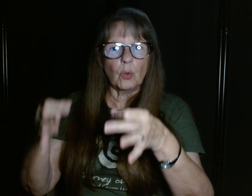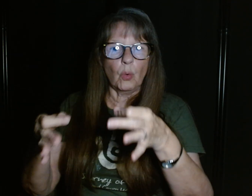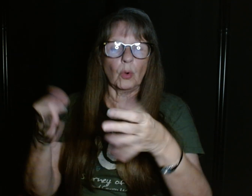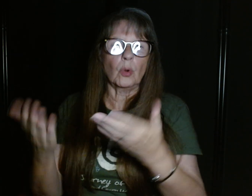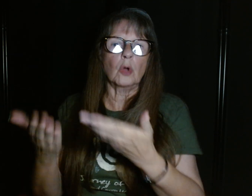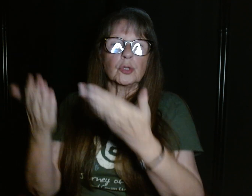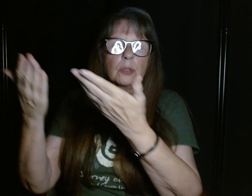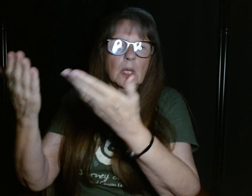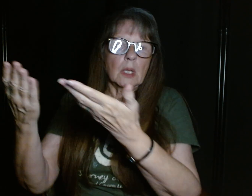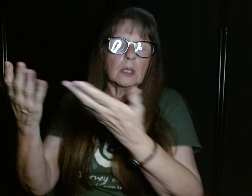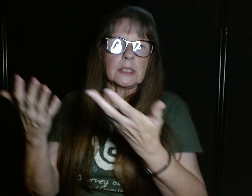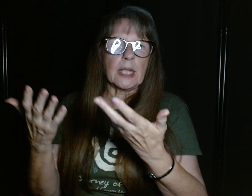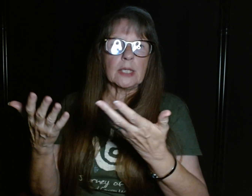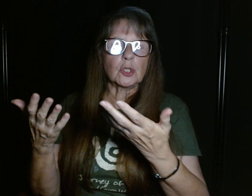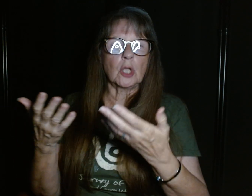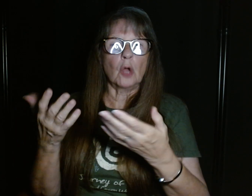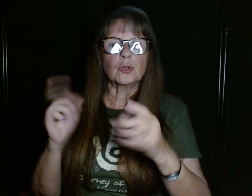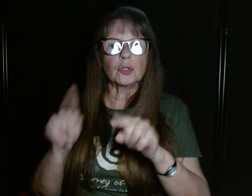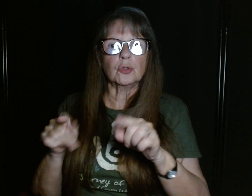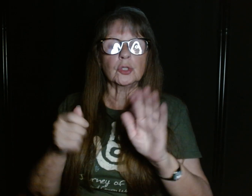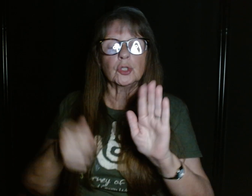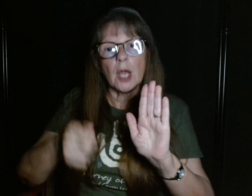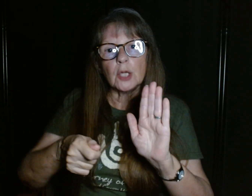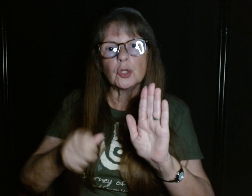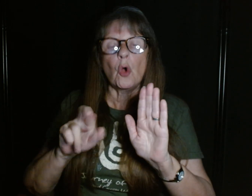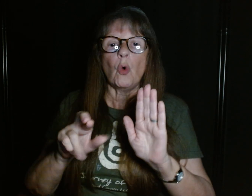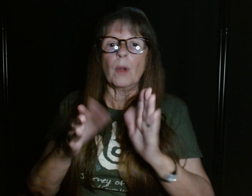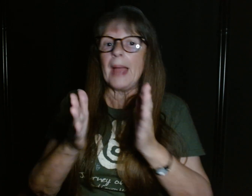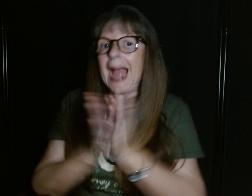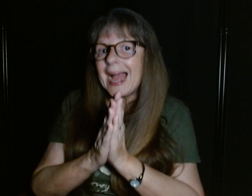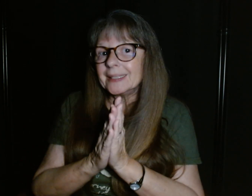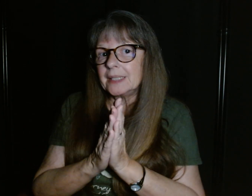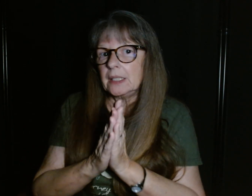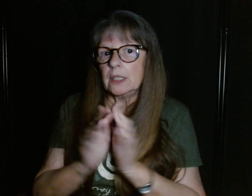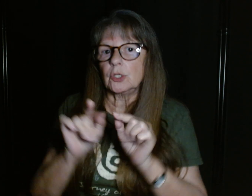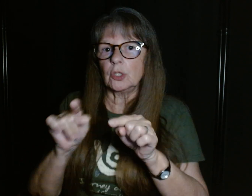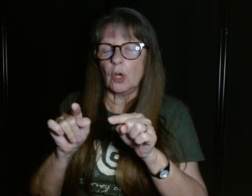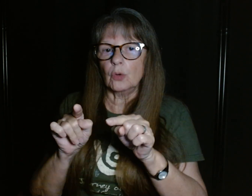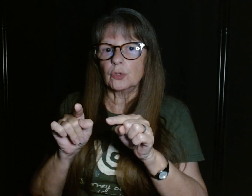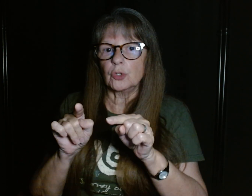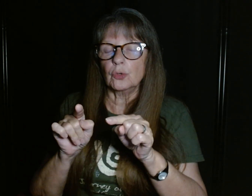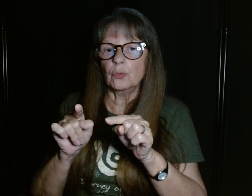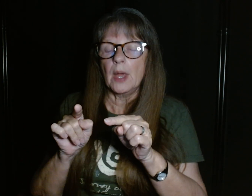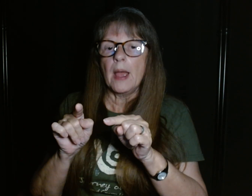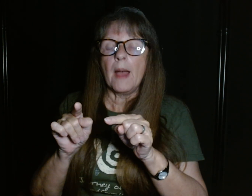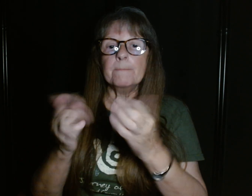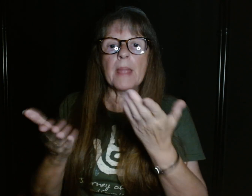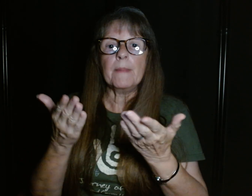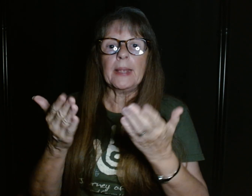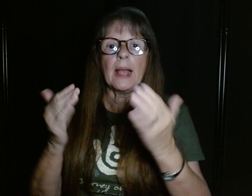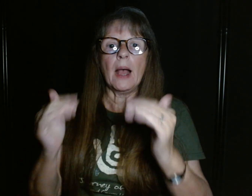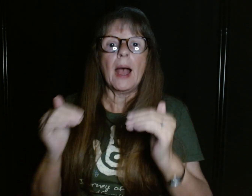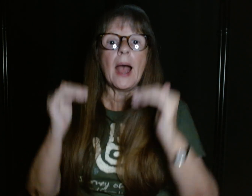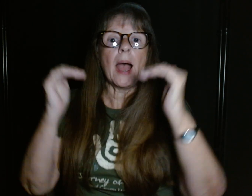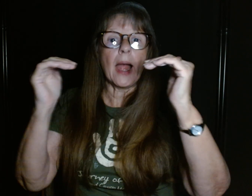court, or let's say it goes to the judge, or I'm asking it to go to maybe a